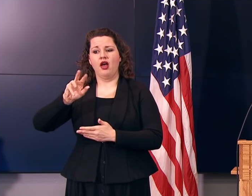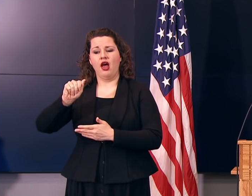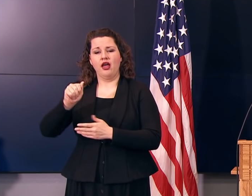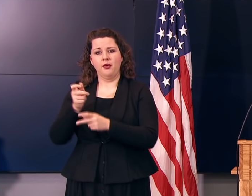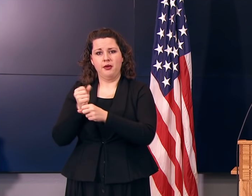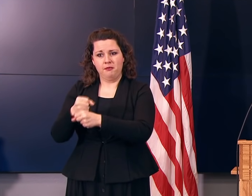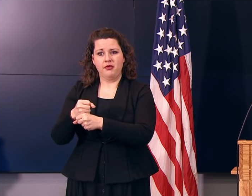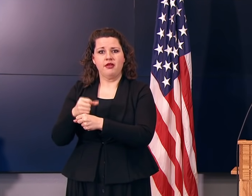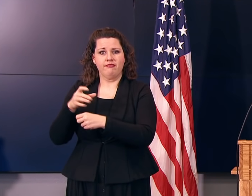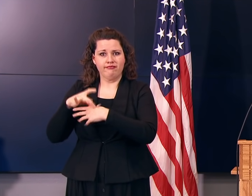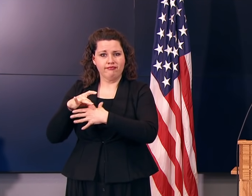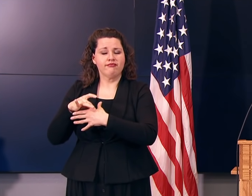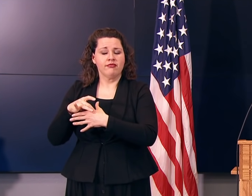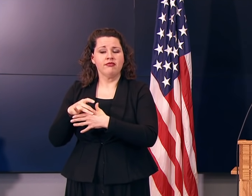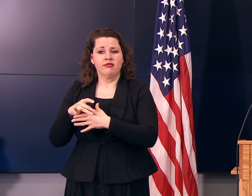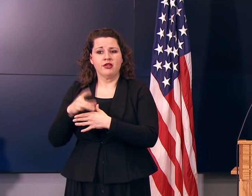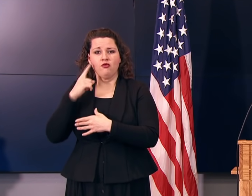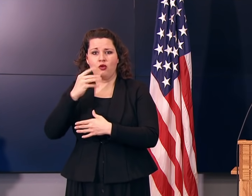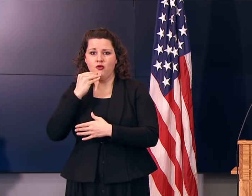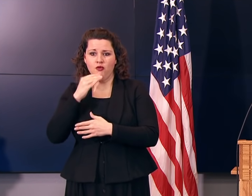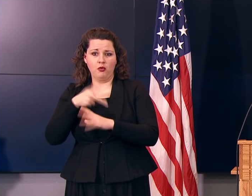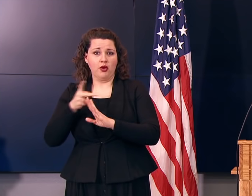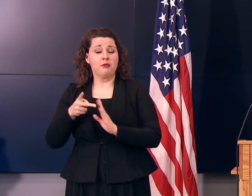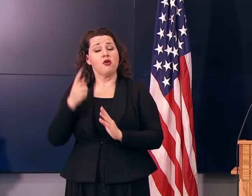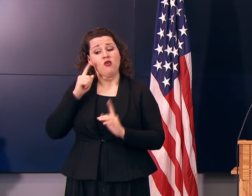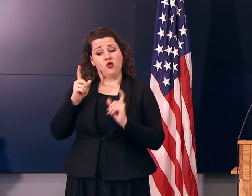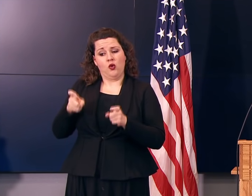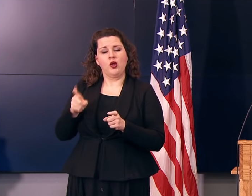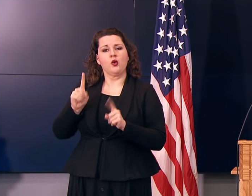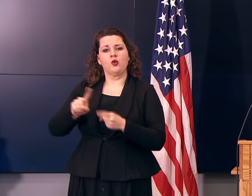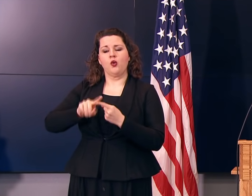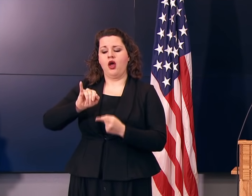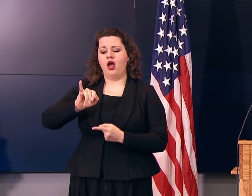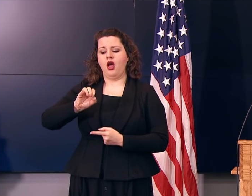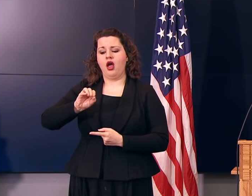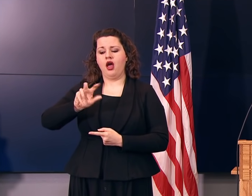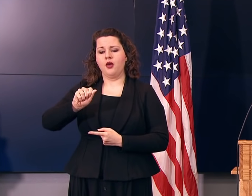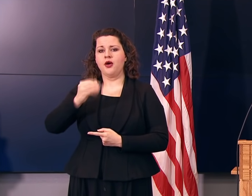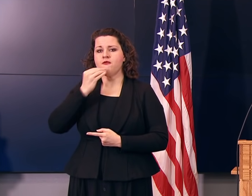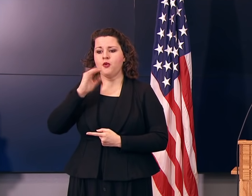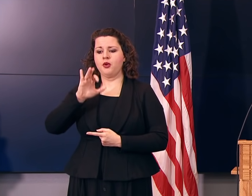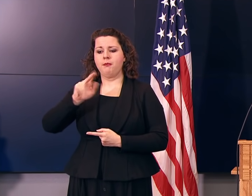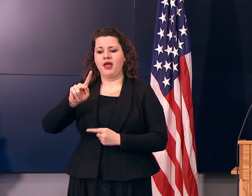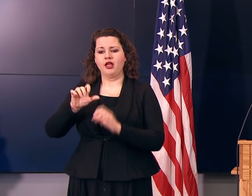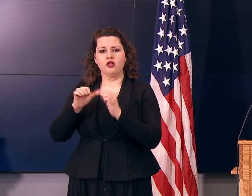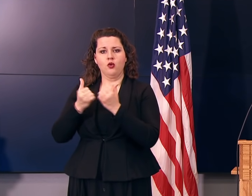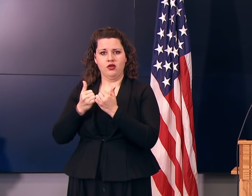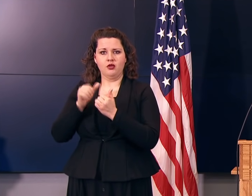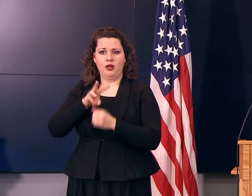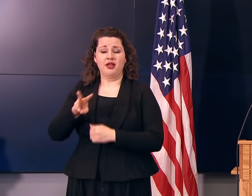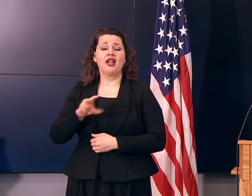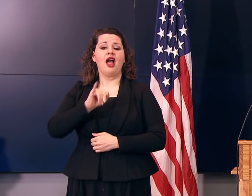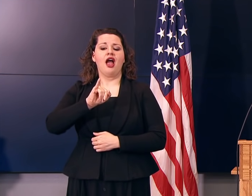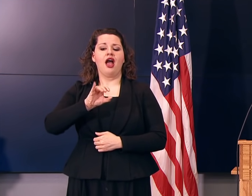food program. So to donate, just go to Iowa Food Bank Association's website at